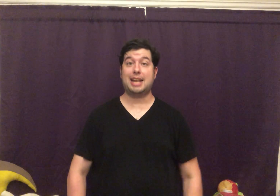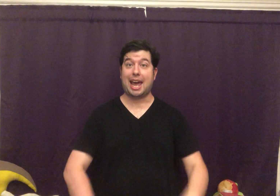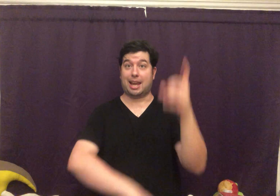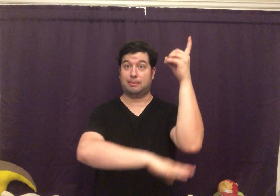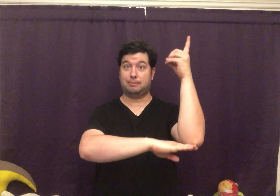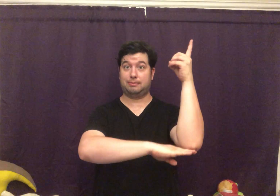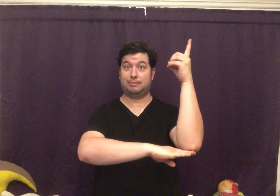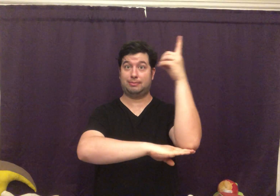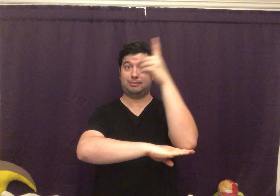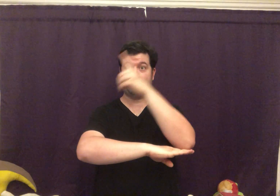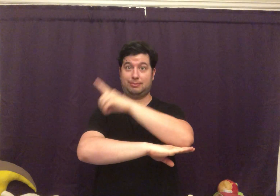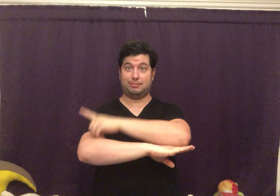Day.